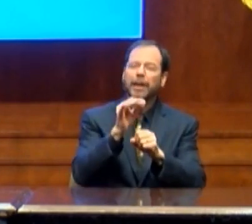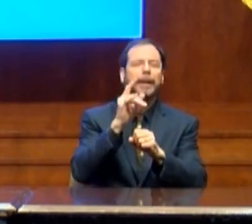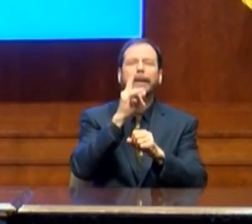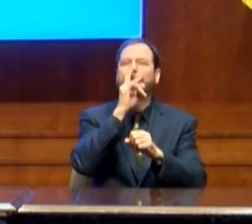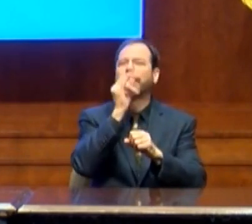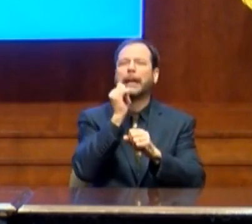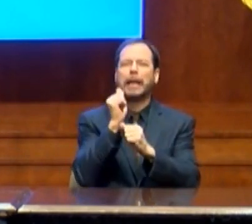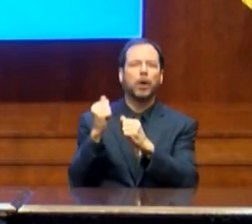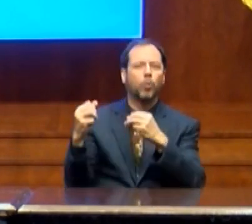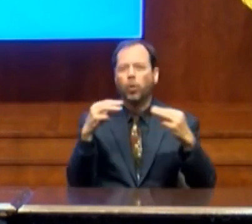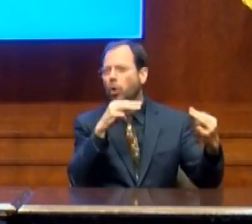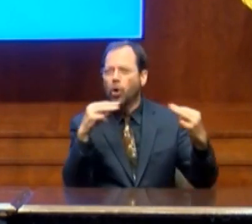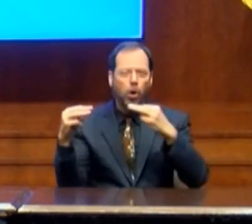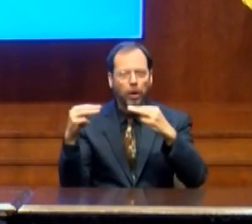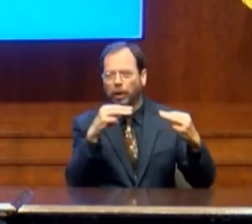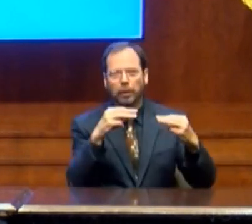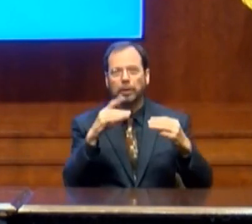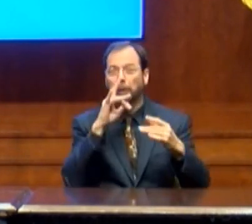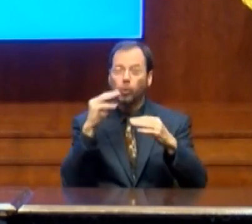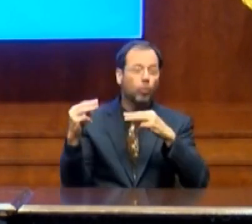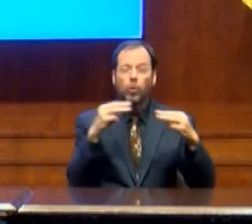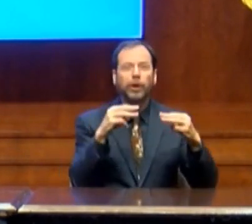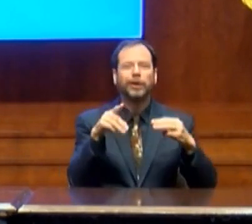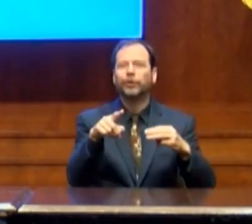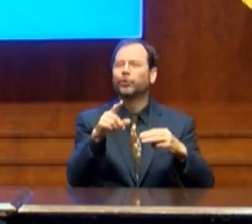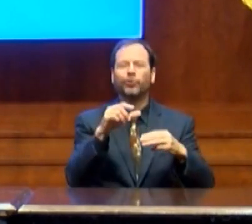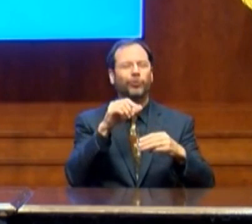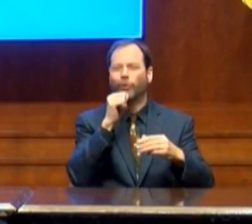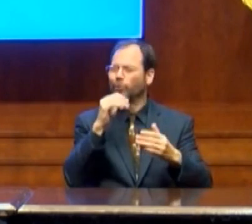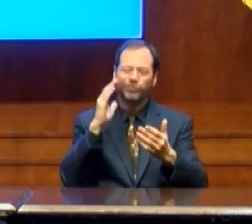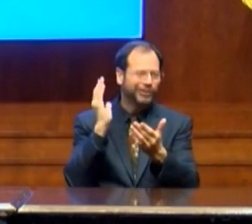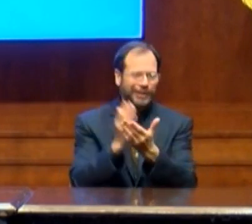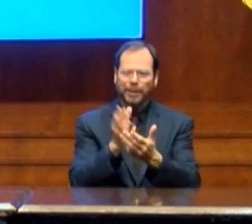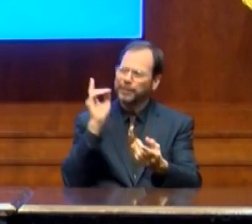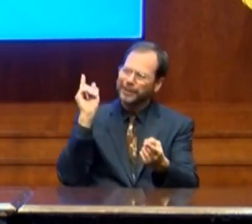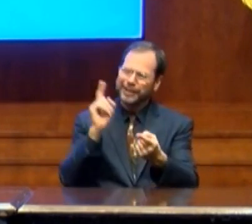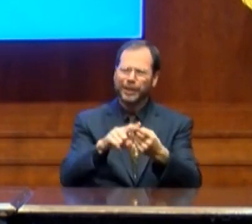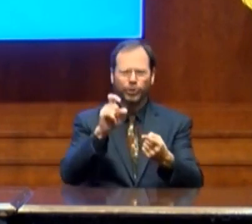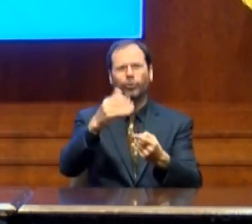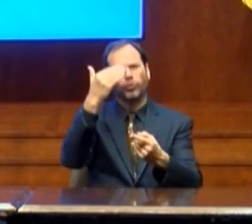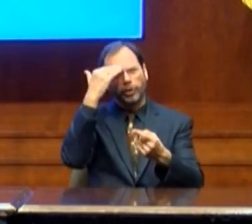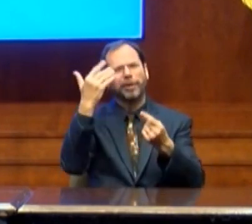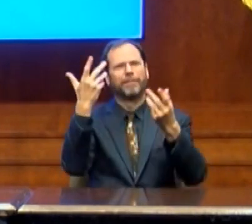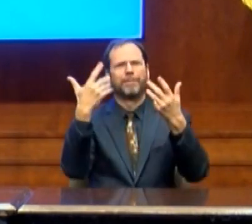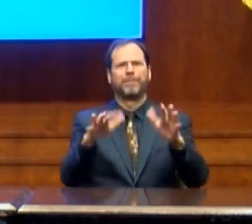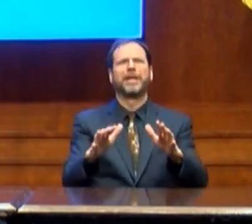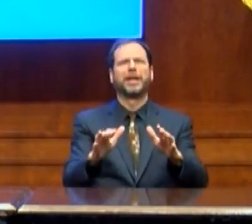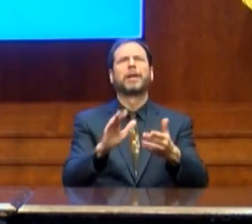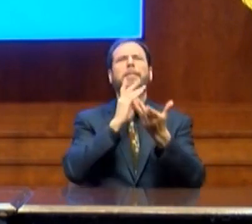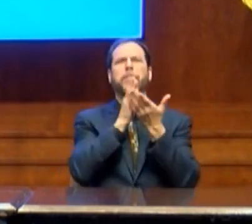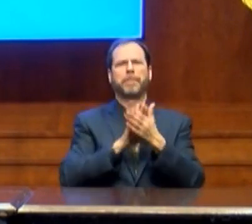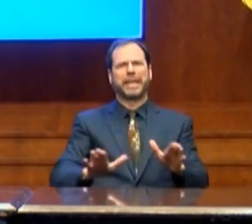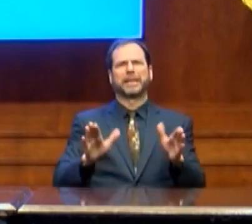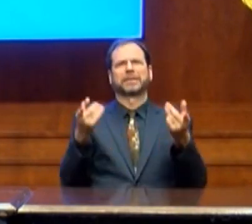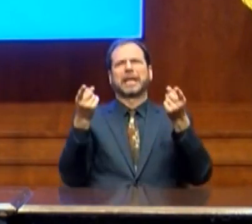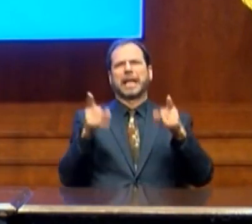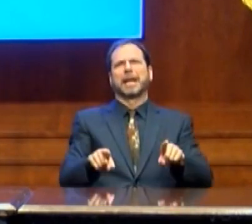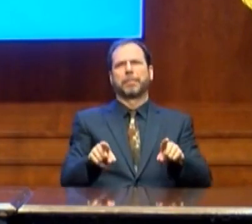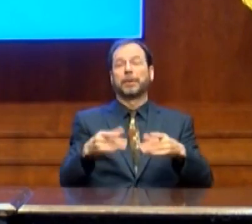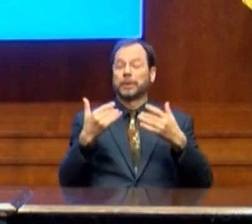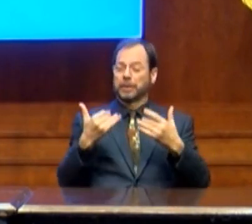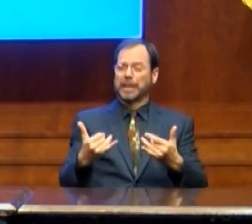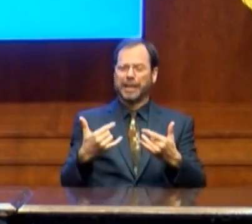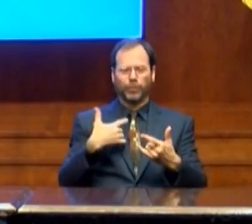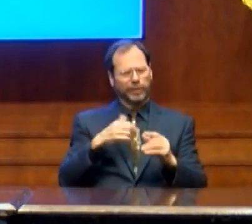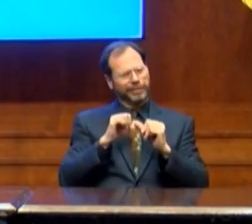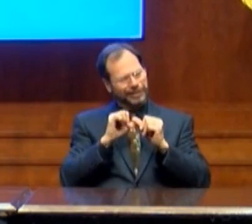been compared to a war, and just like a war, you don't stop fighting until you know peace is at hand. And right now, we